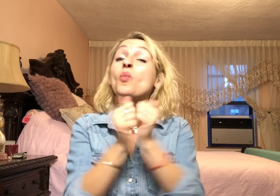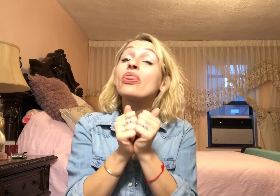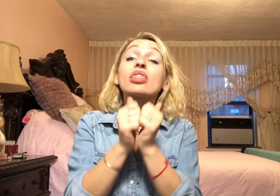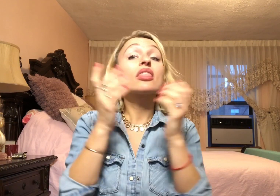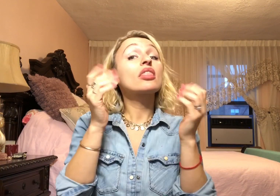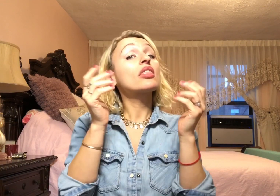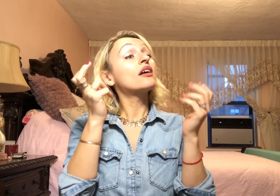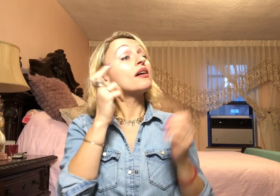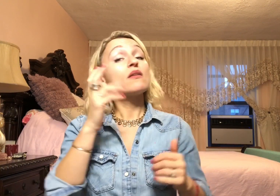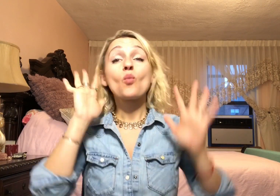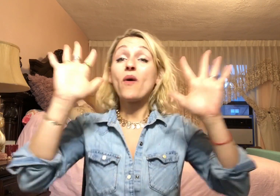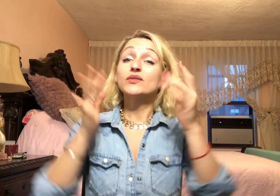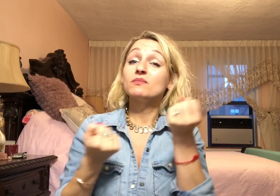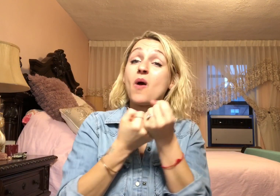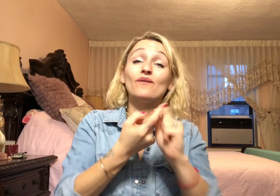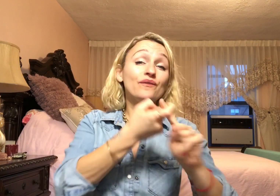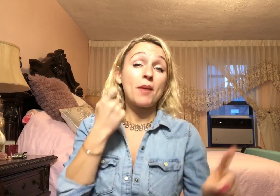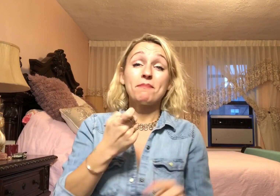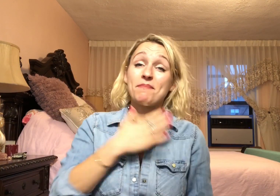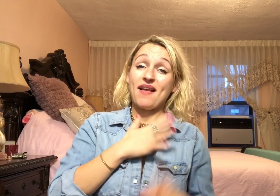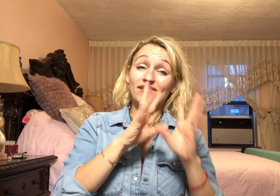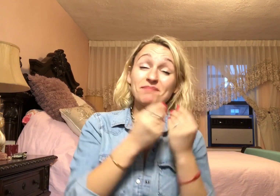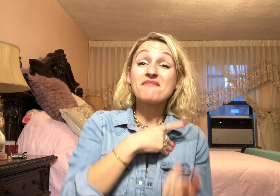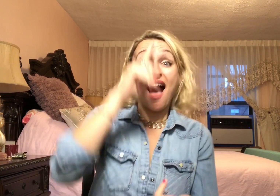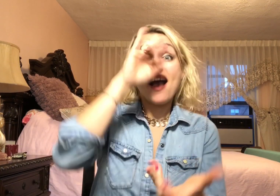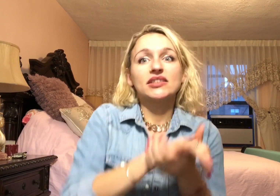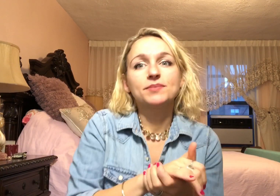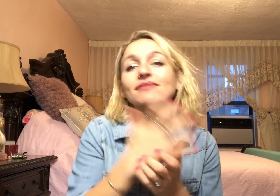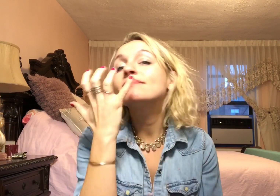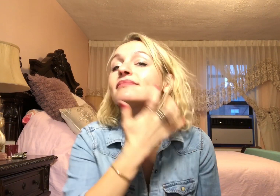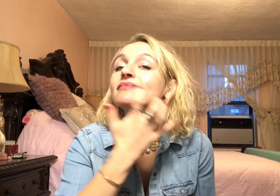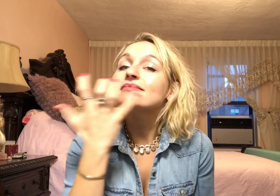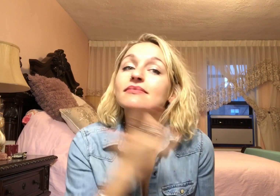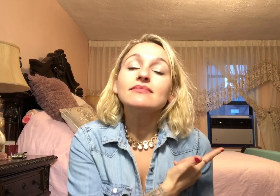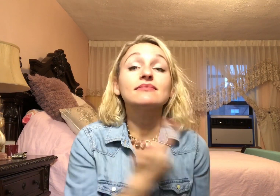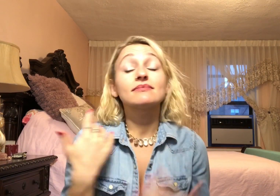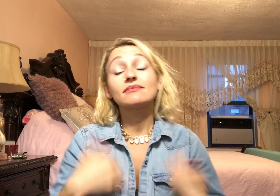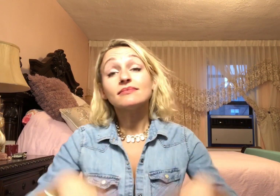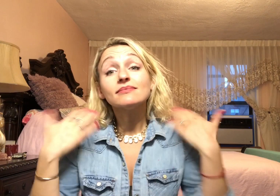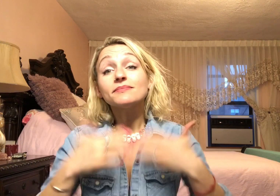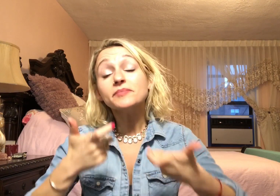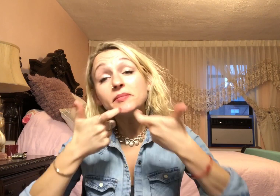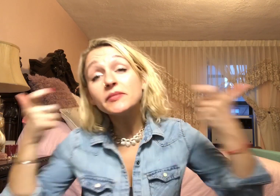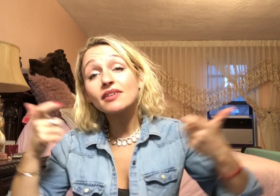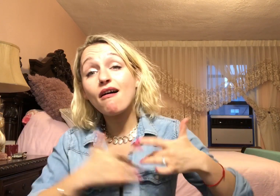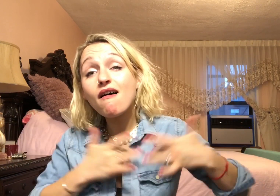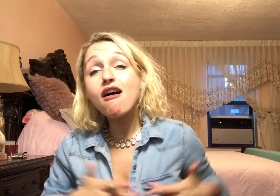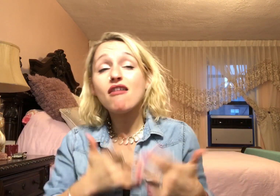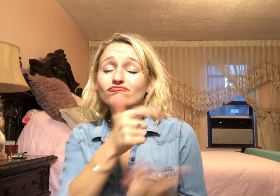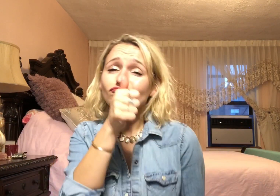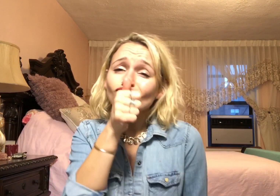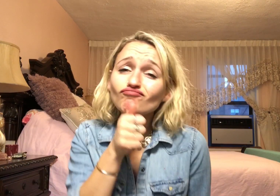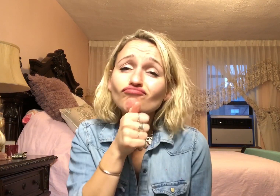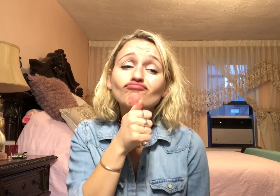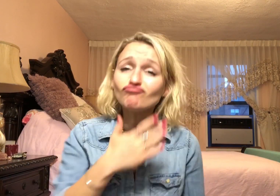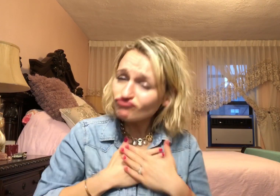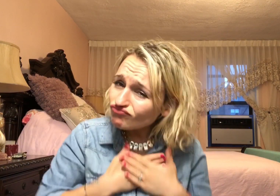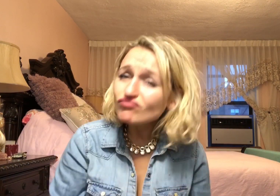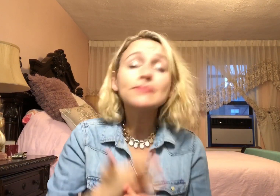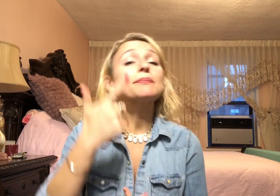and receive their support. The support from my family, wow, especially my husband, who has a huge heart, is patient and believes